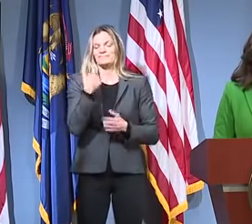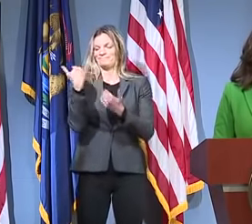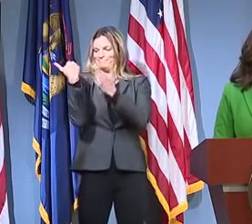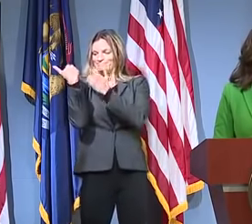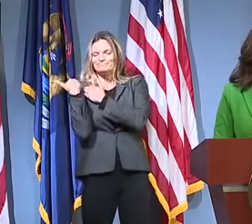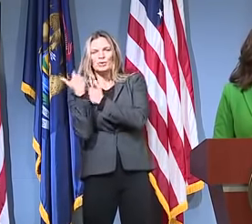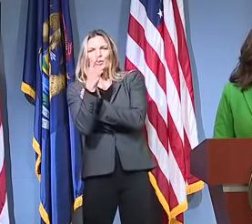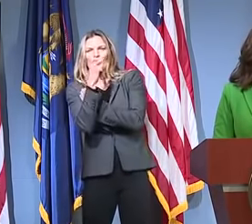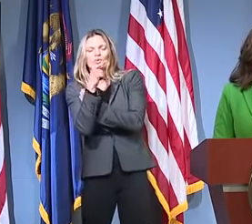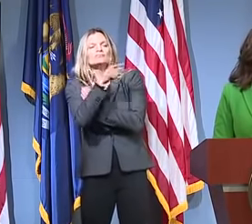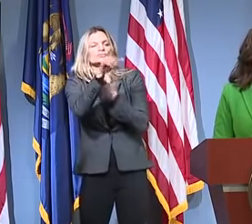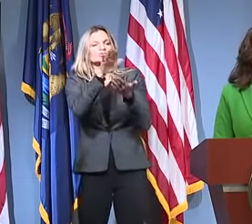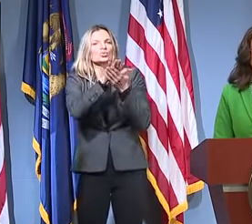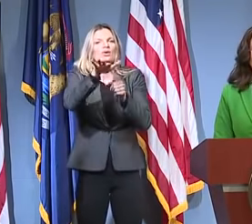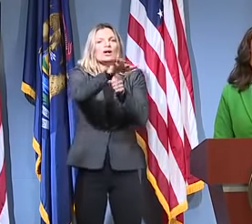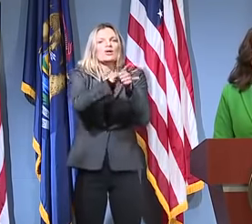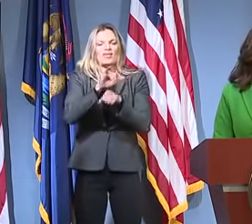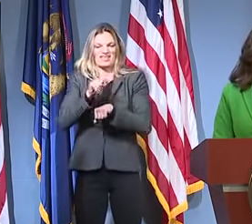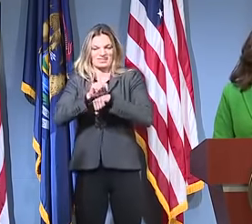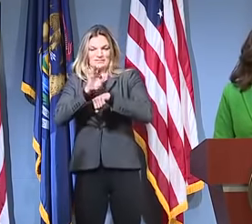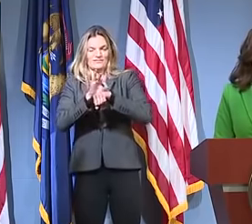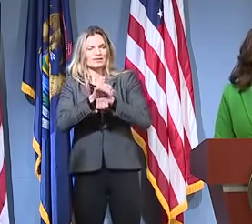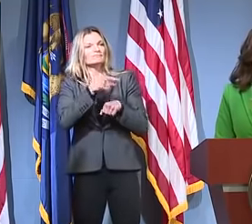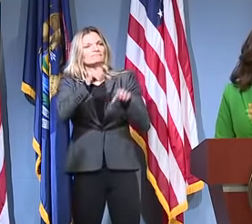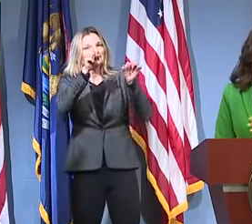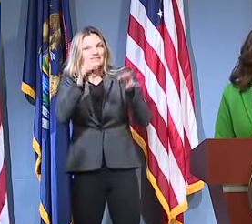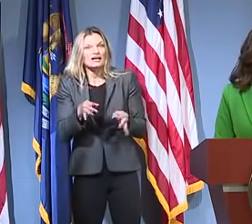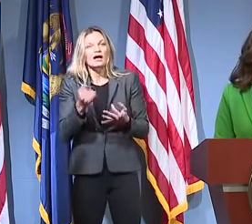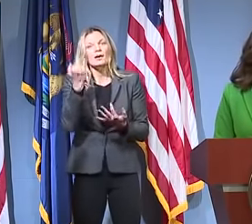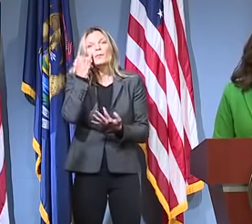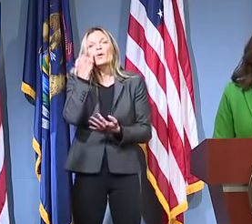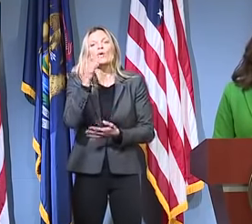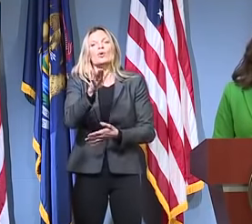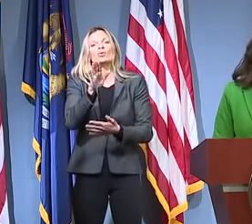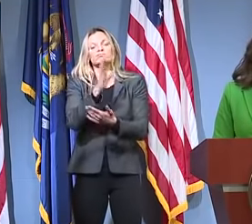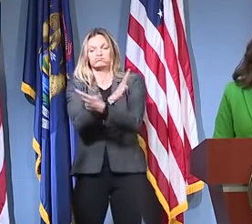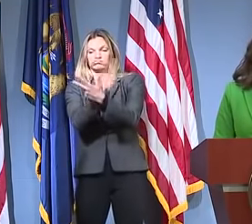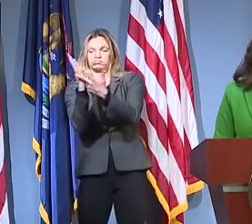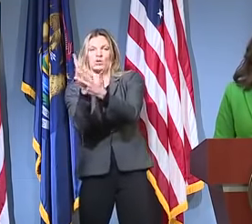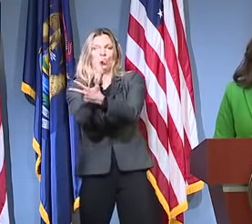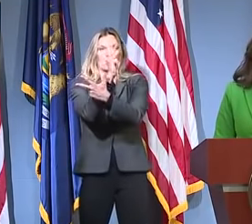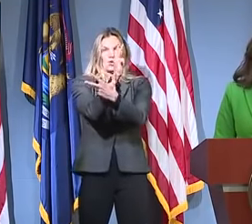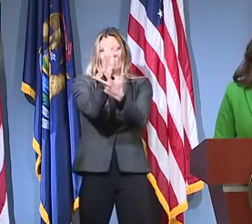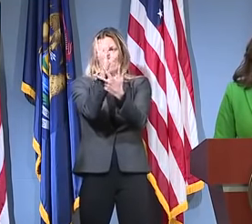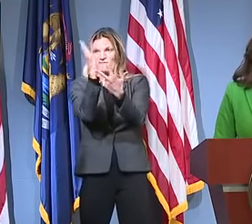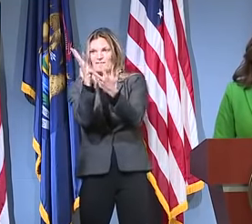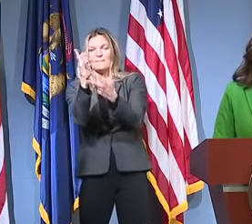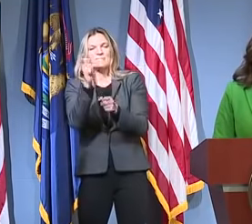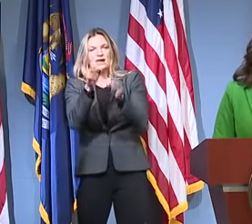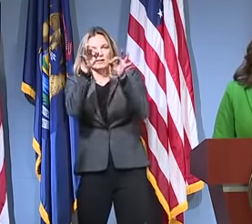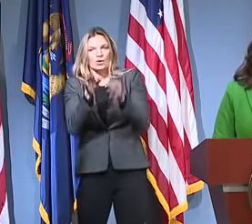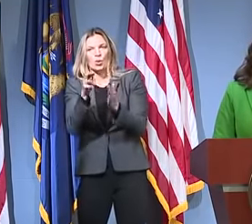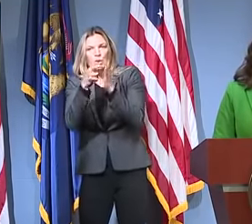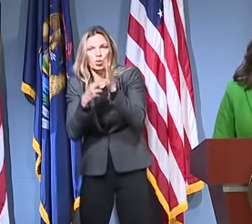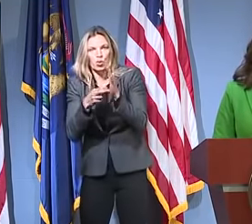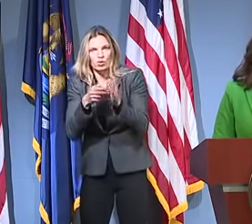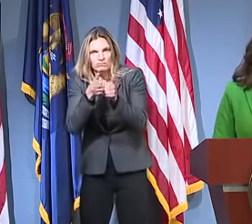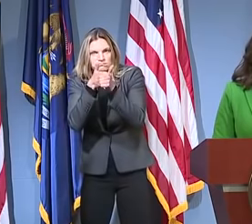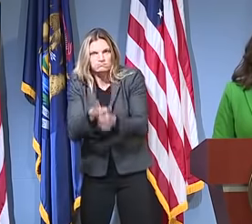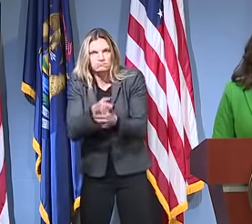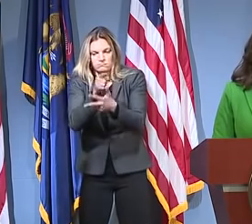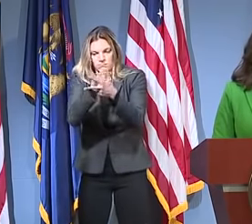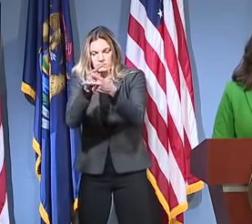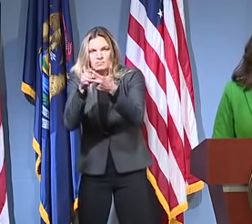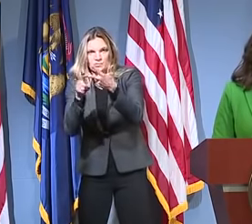practices depending on whether a region's in phase 3, phase 4, or phase 5. And it's the school boards in conjunction with their teachers and